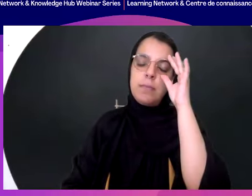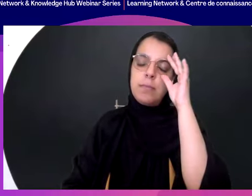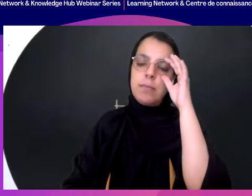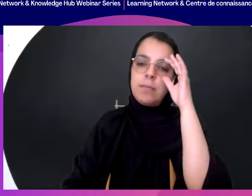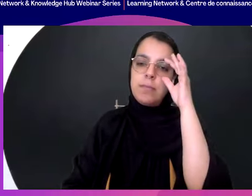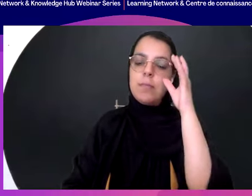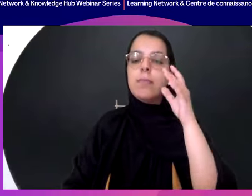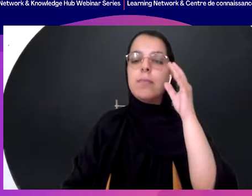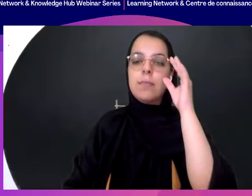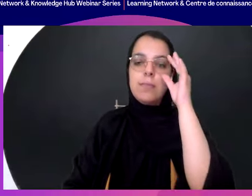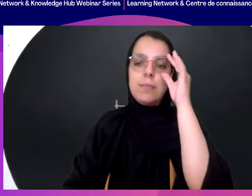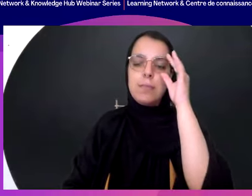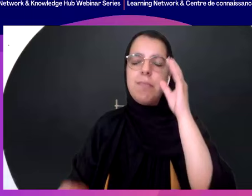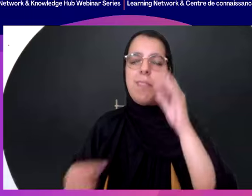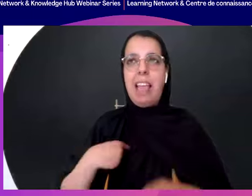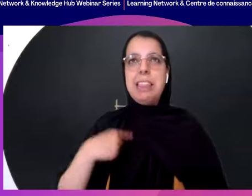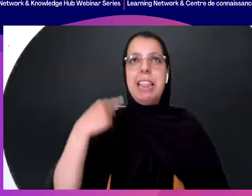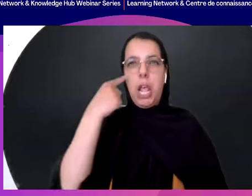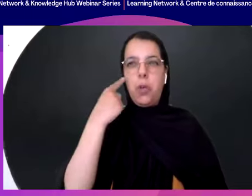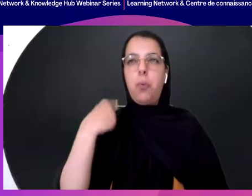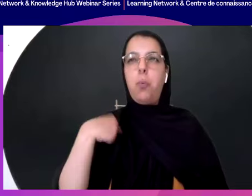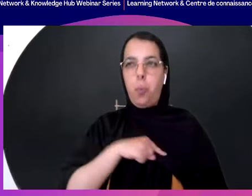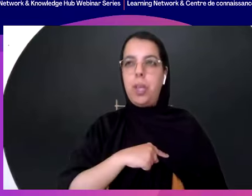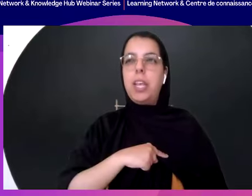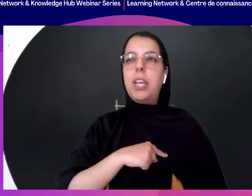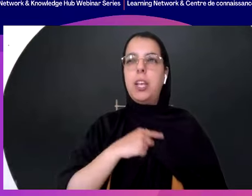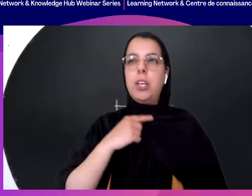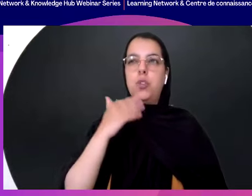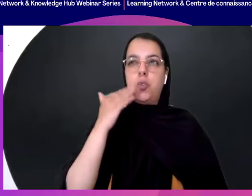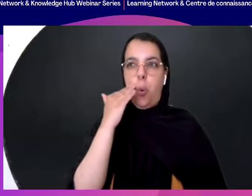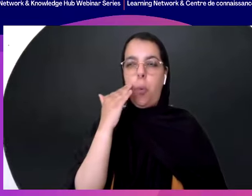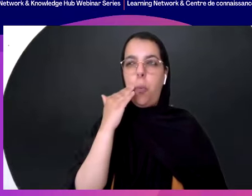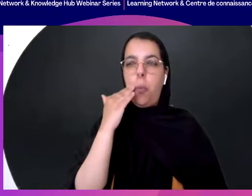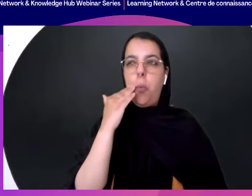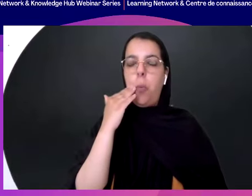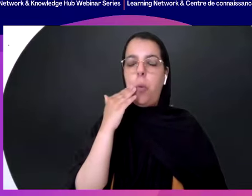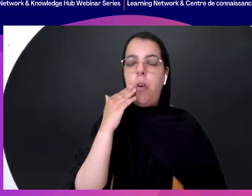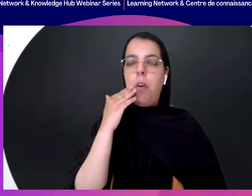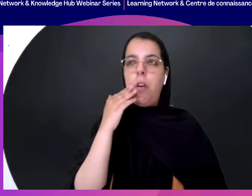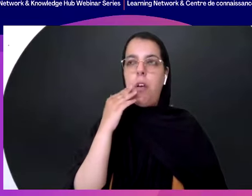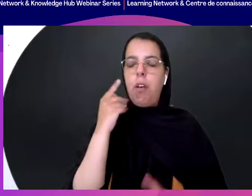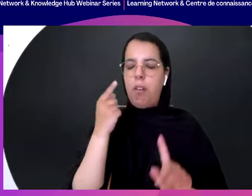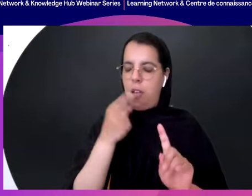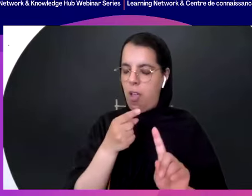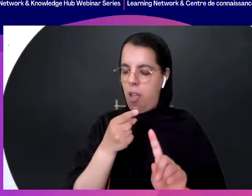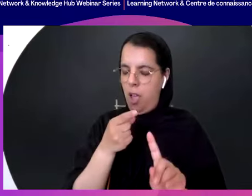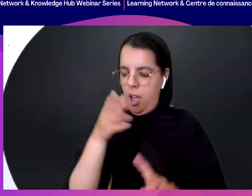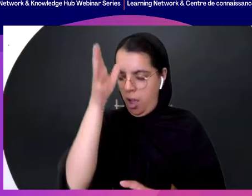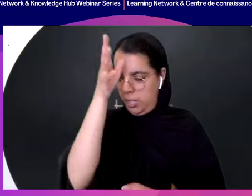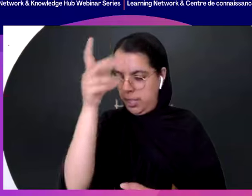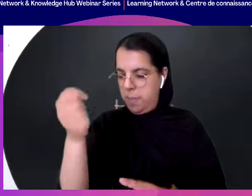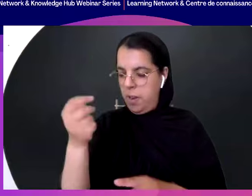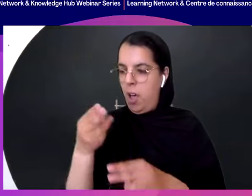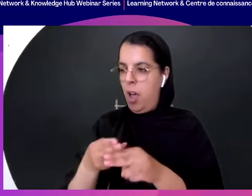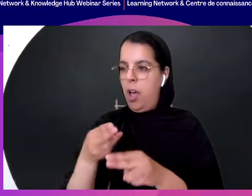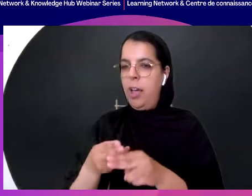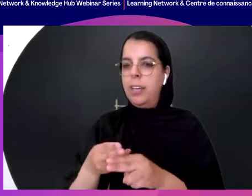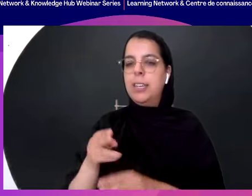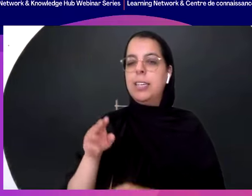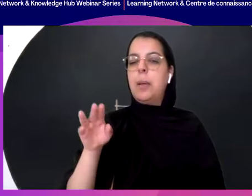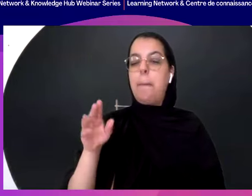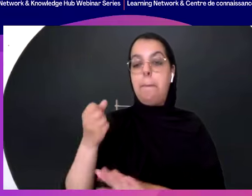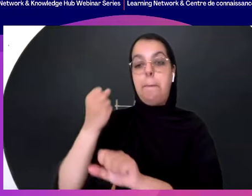I think we know that sometime from the concept of what's it called, of betrayal